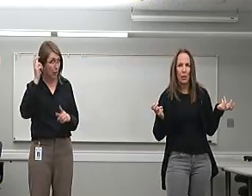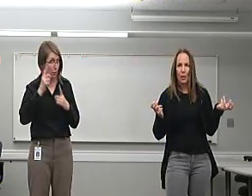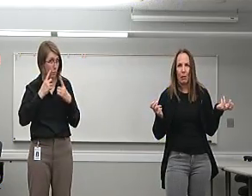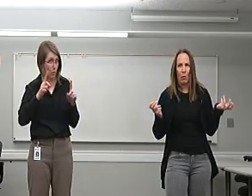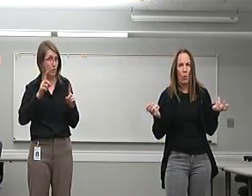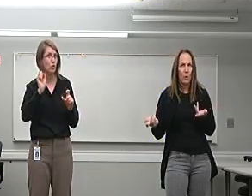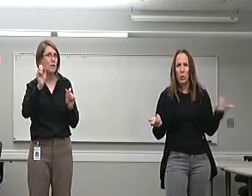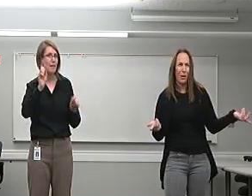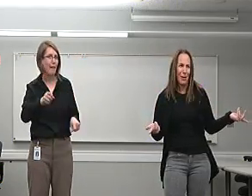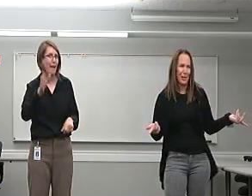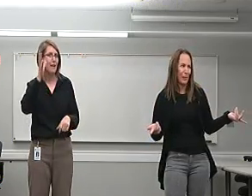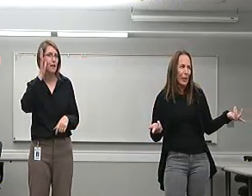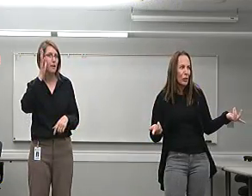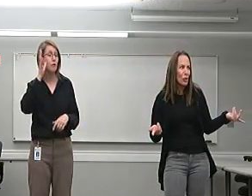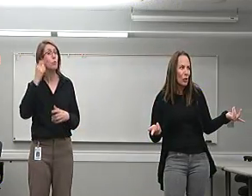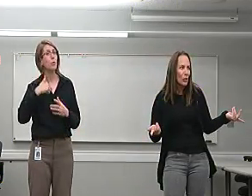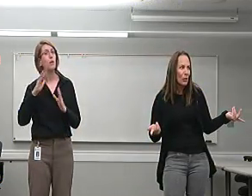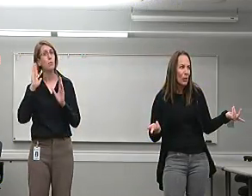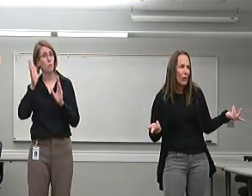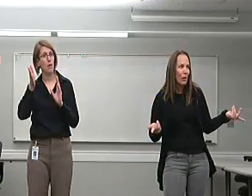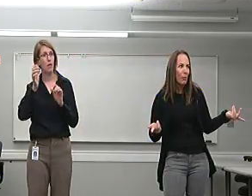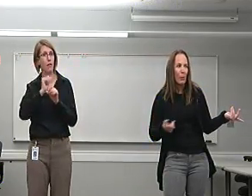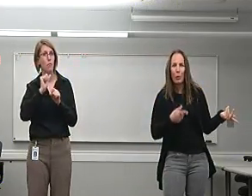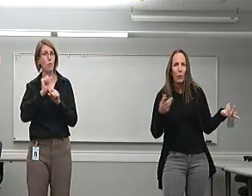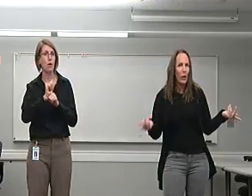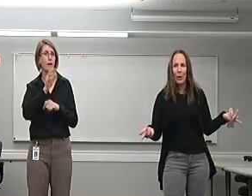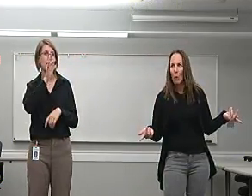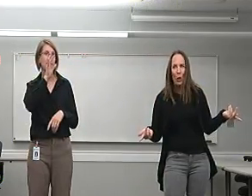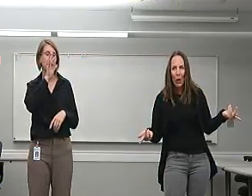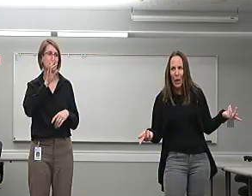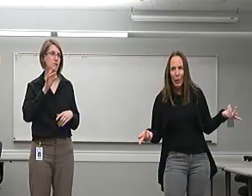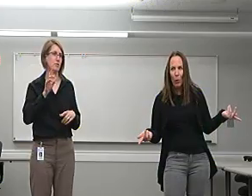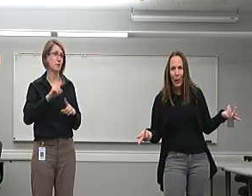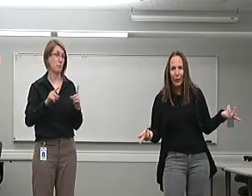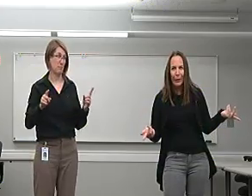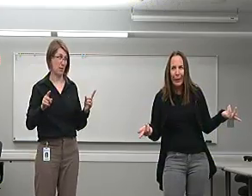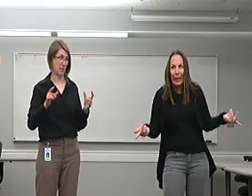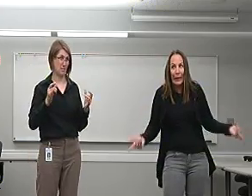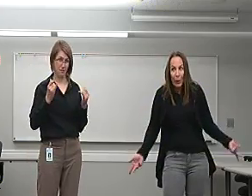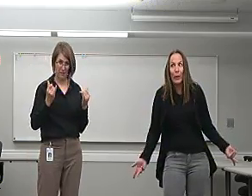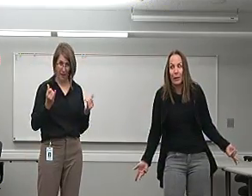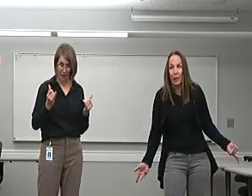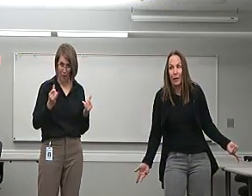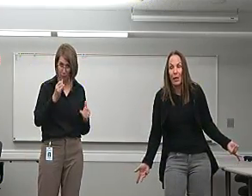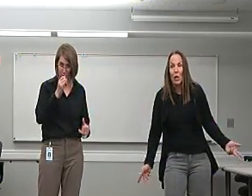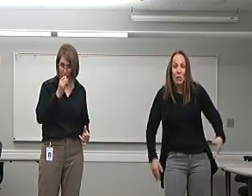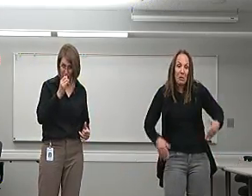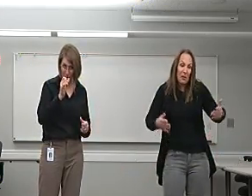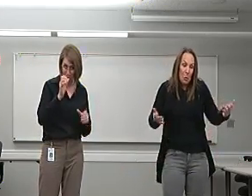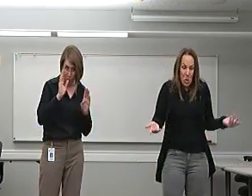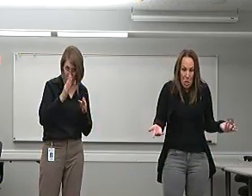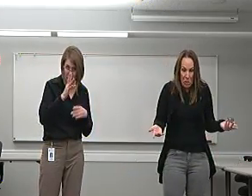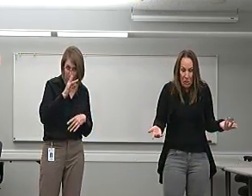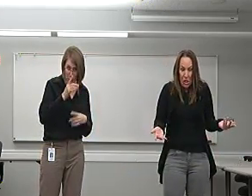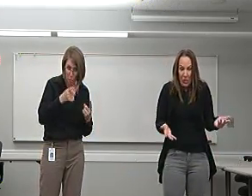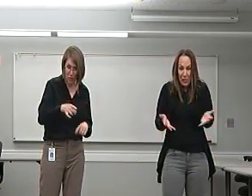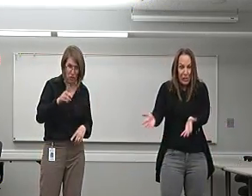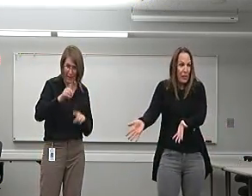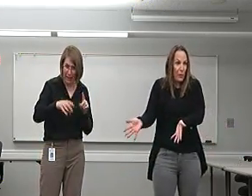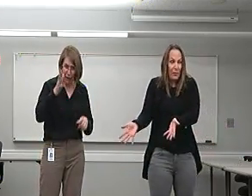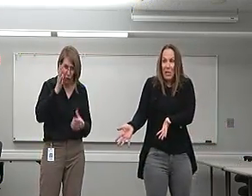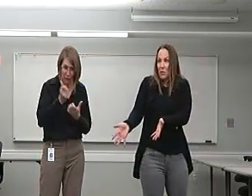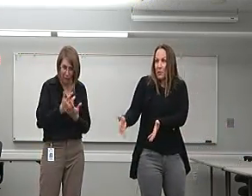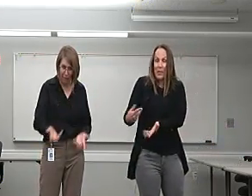work on speech. But we weren't going to work on it when Leah can't hear anything. So if it works, the stuff we've done over here